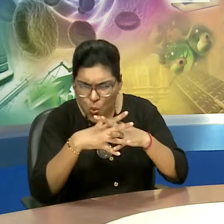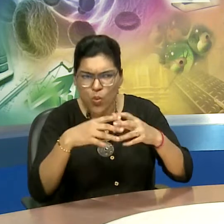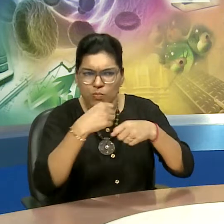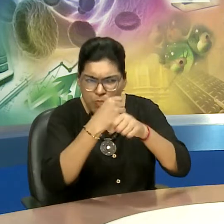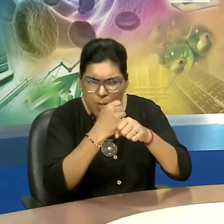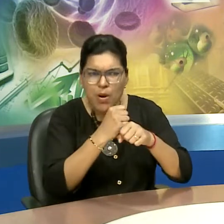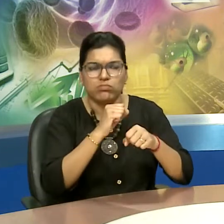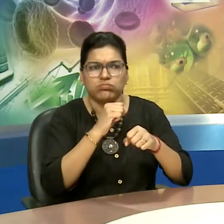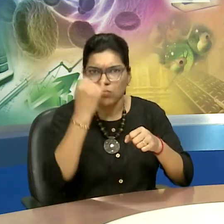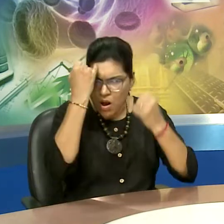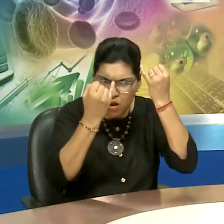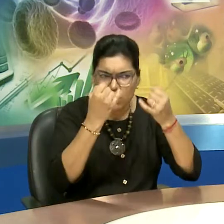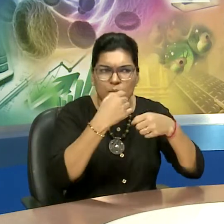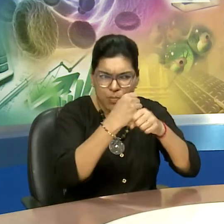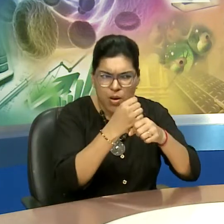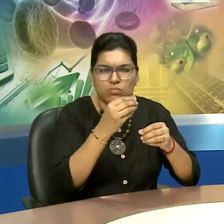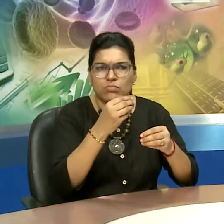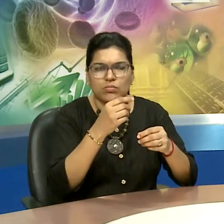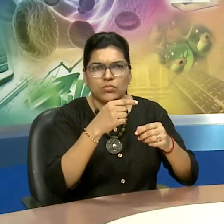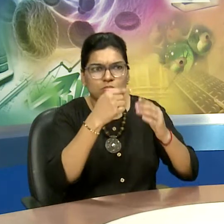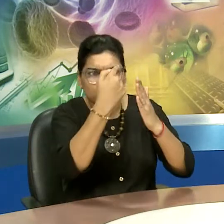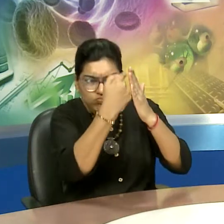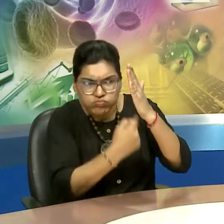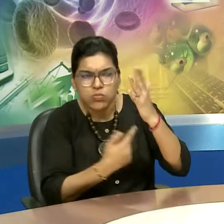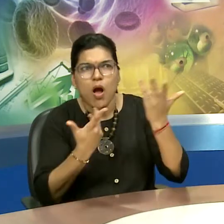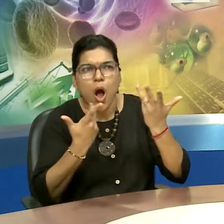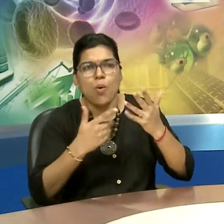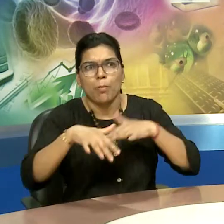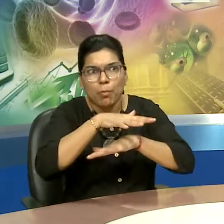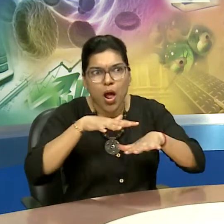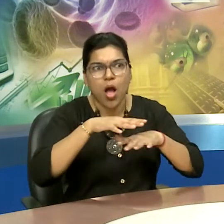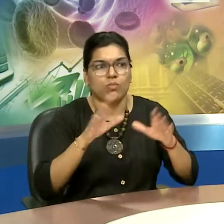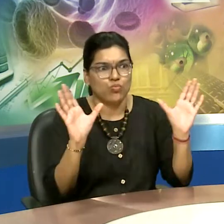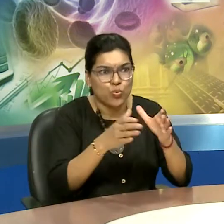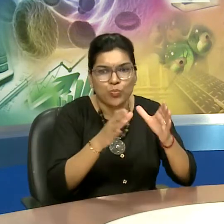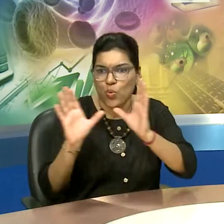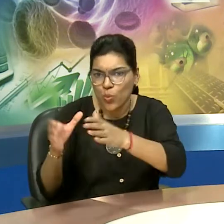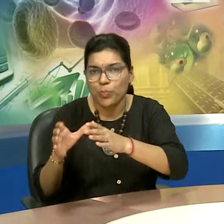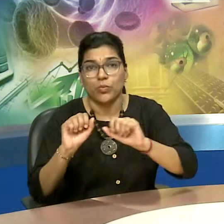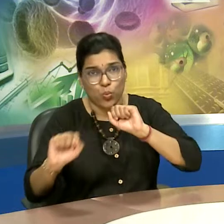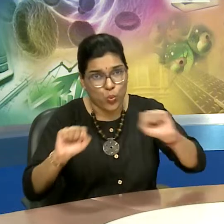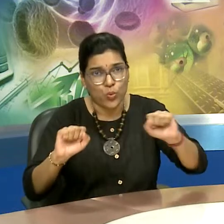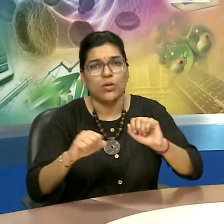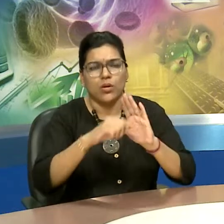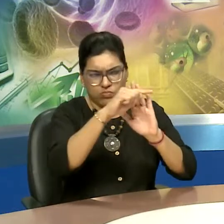states and the center are required to enact